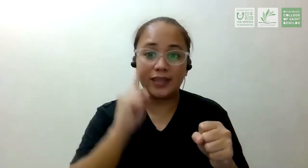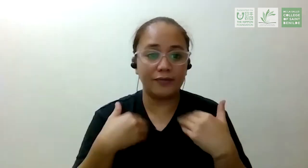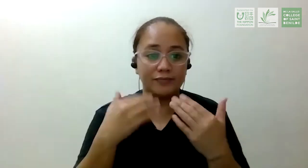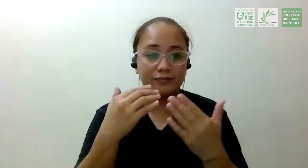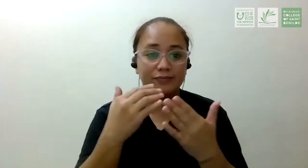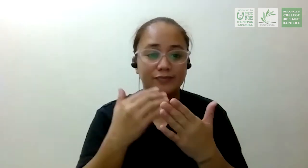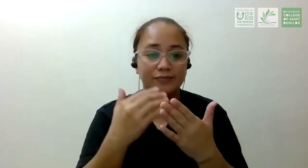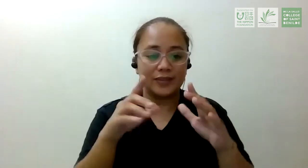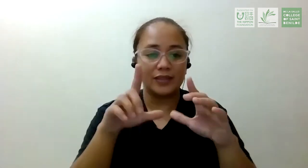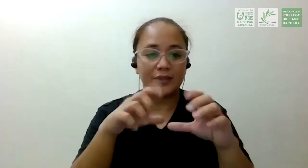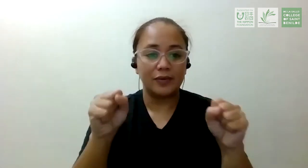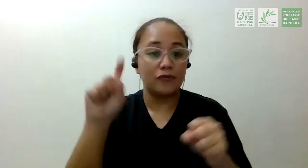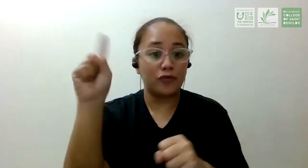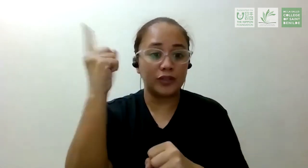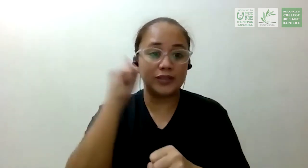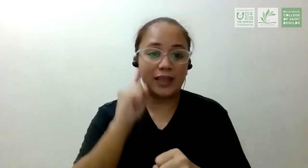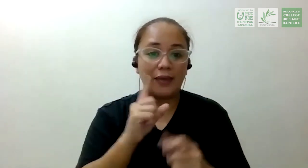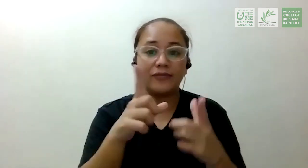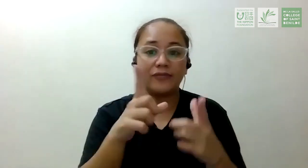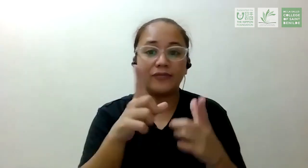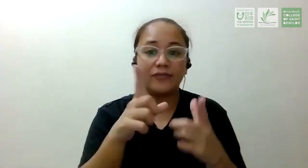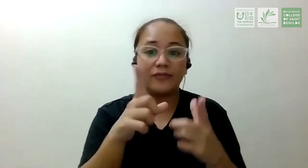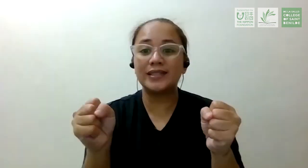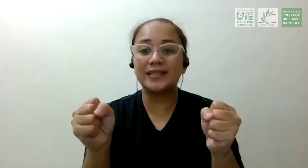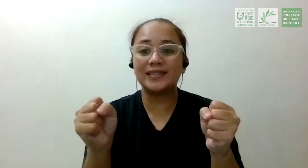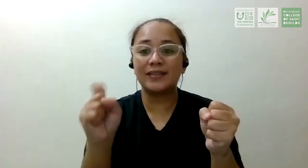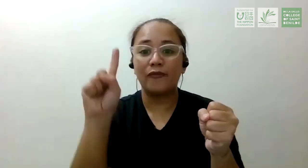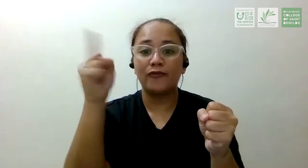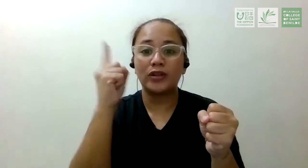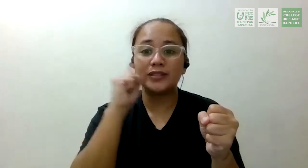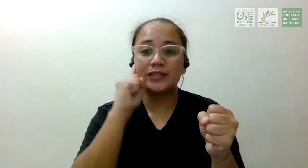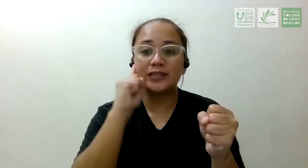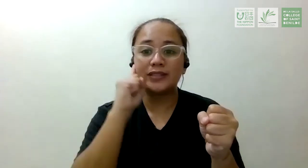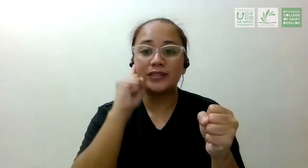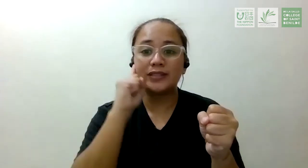because she is the first deaf linguist.